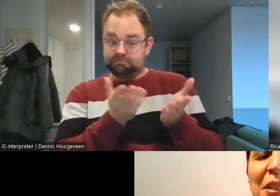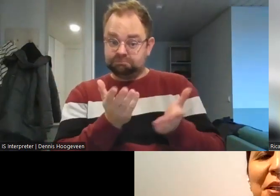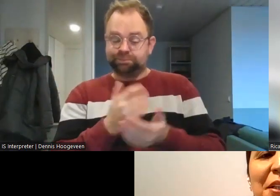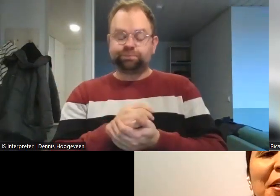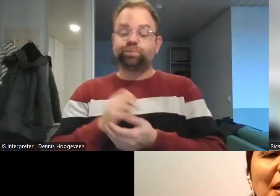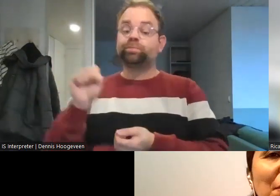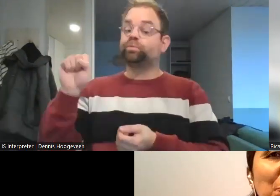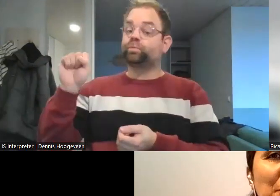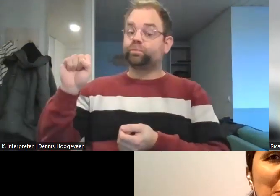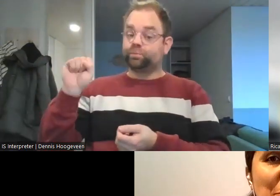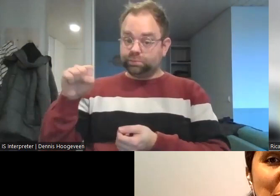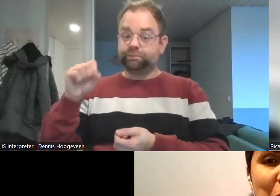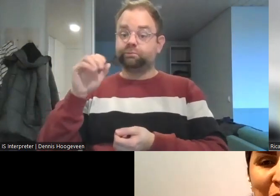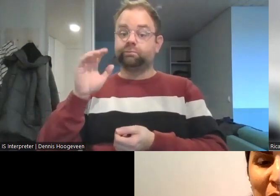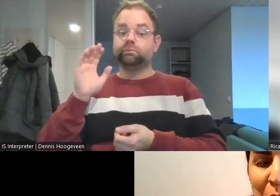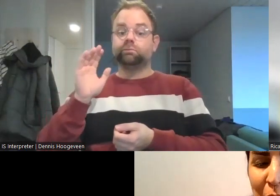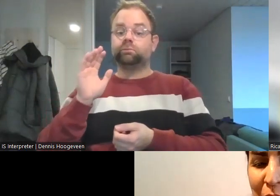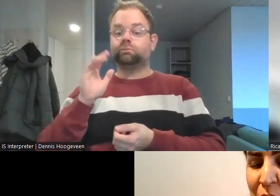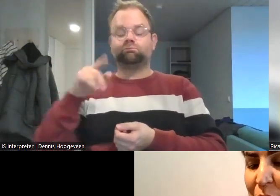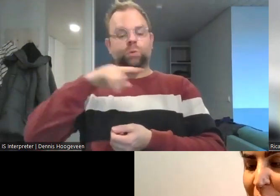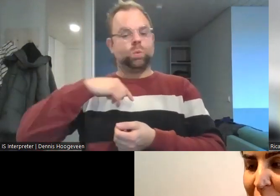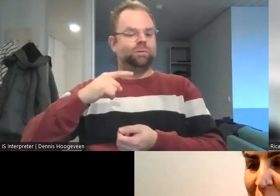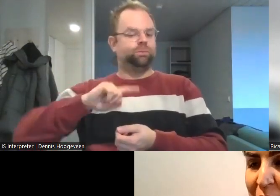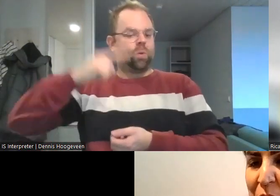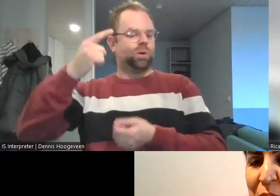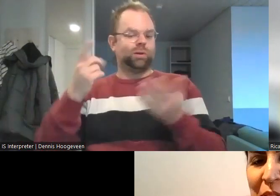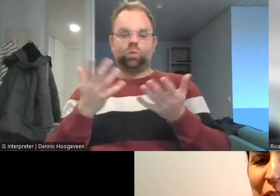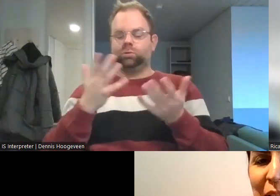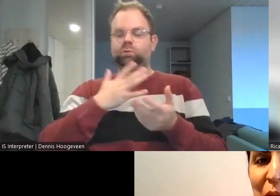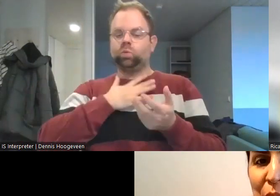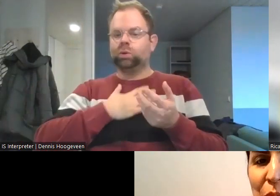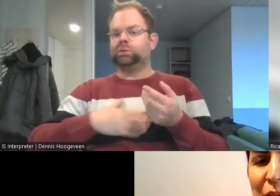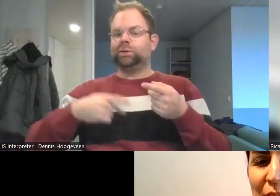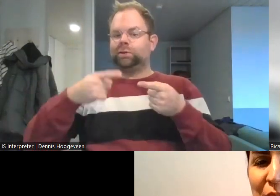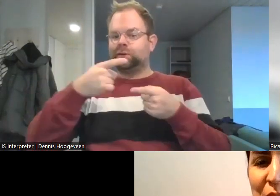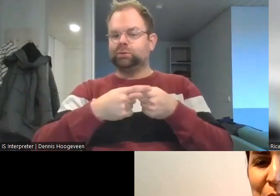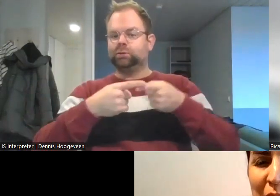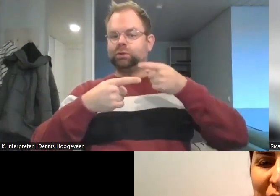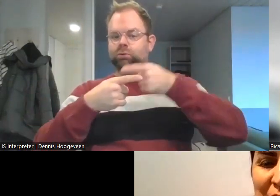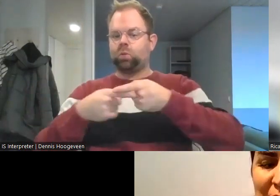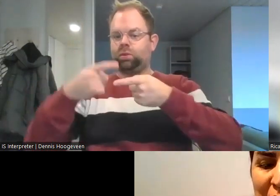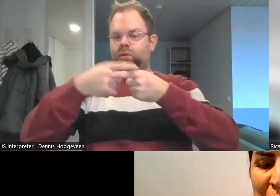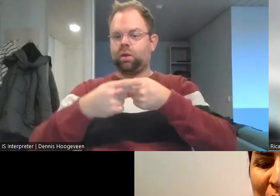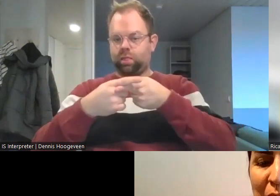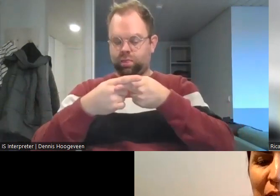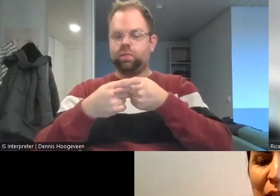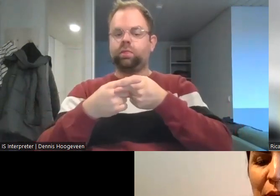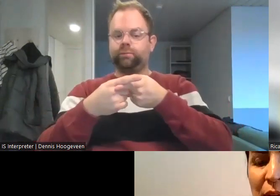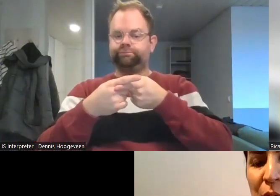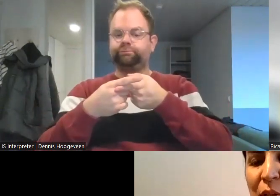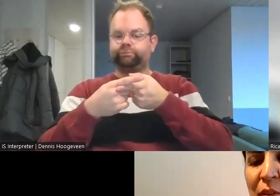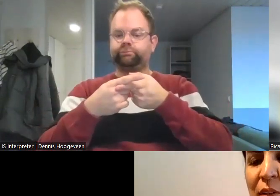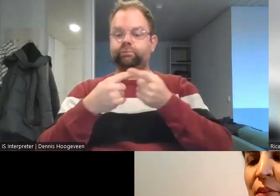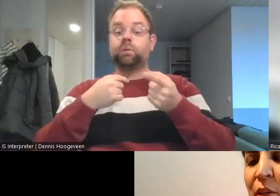what we hear as of framing our priorities for next year would be paying more attention to challenges that women